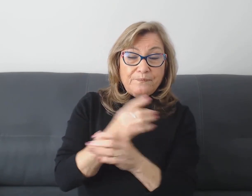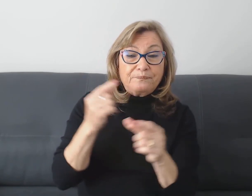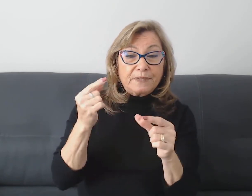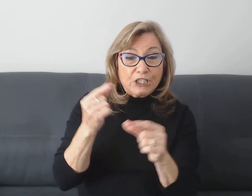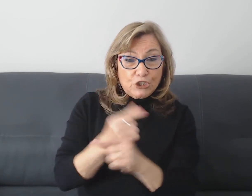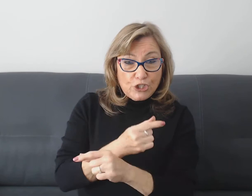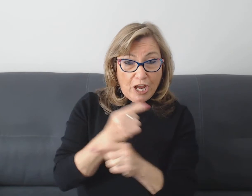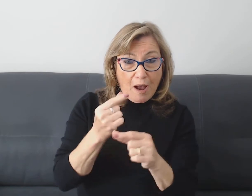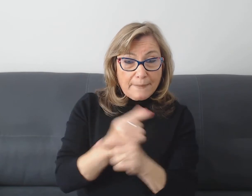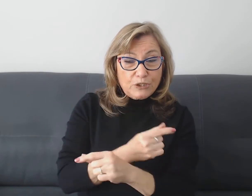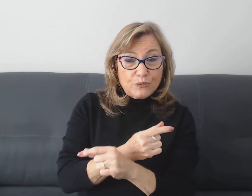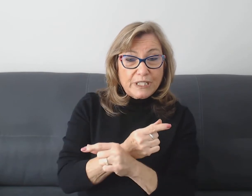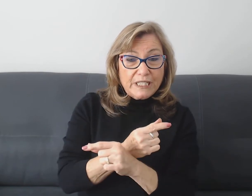geometry, math,